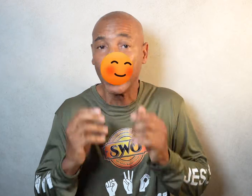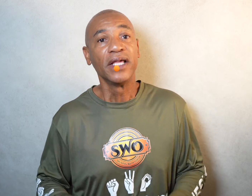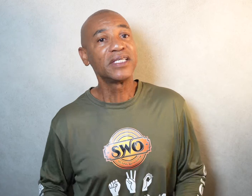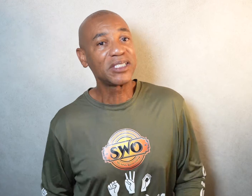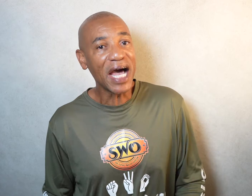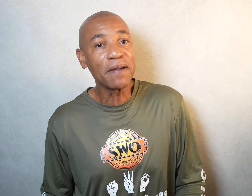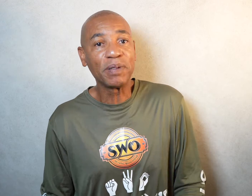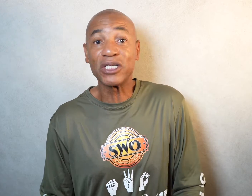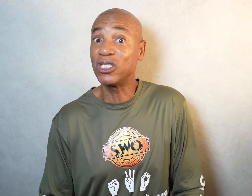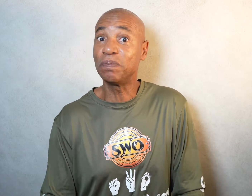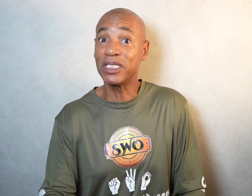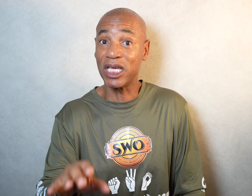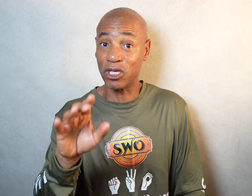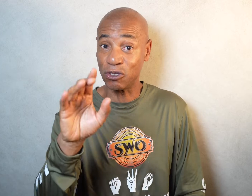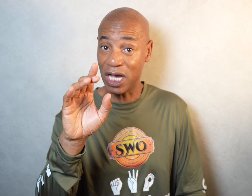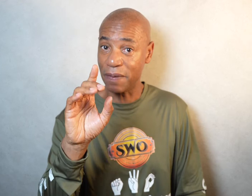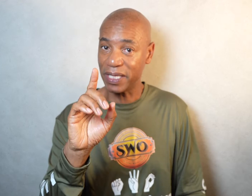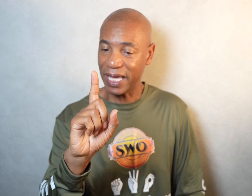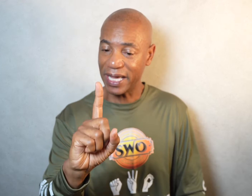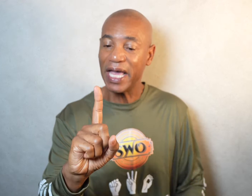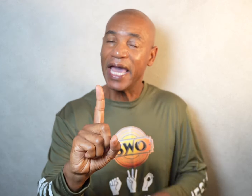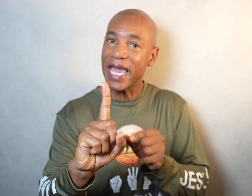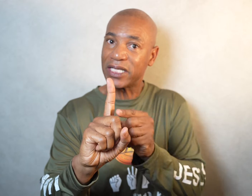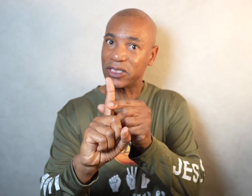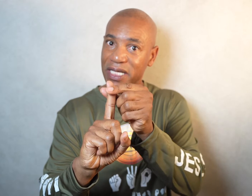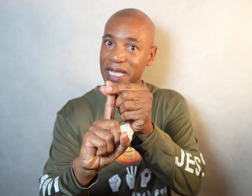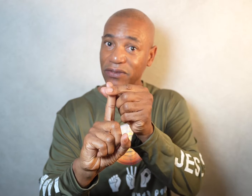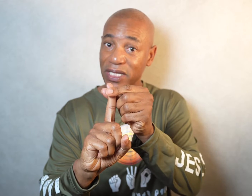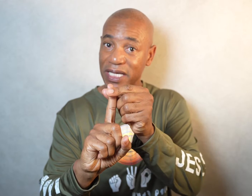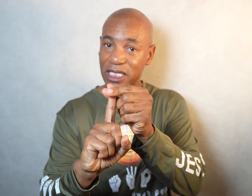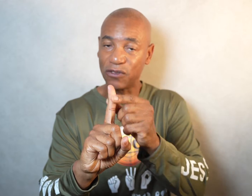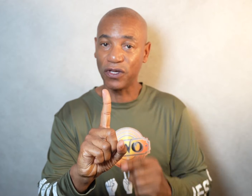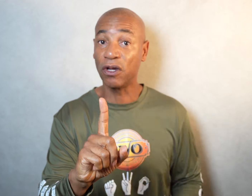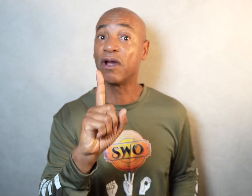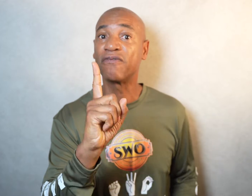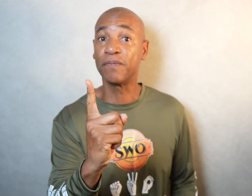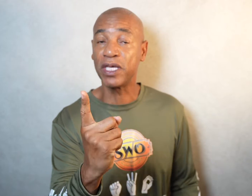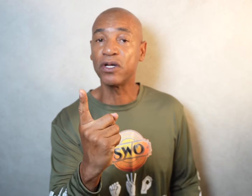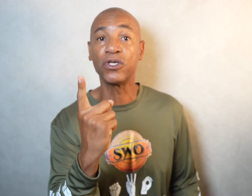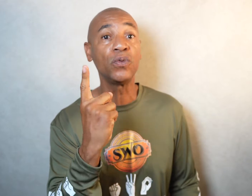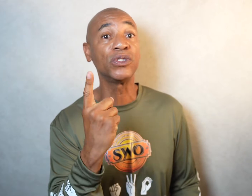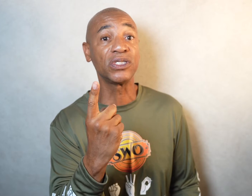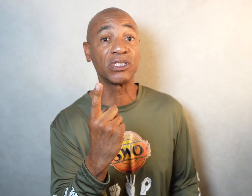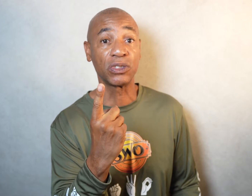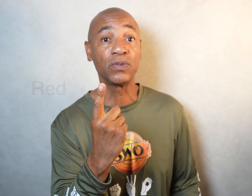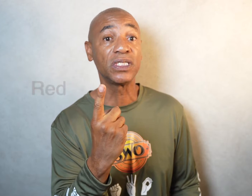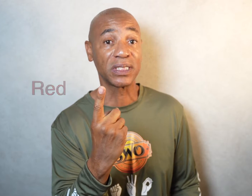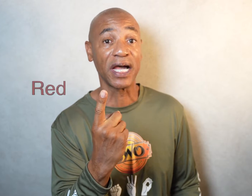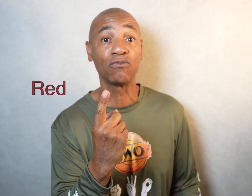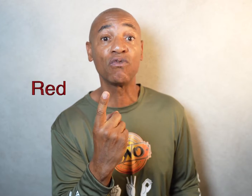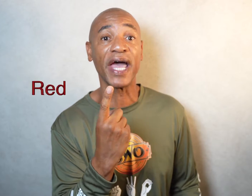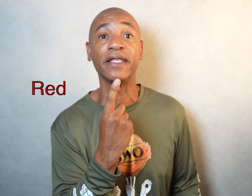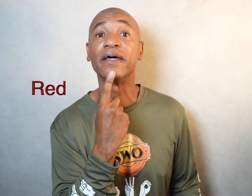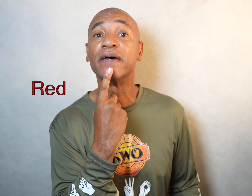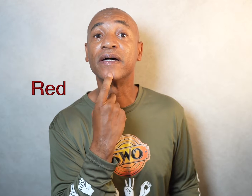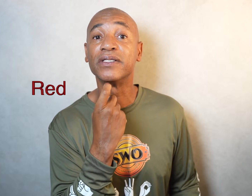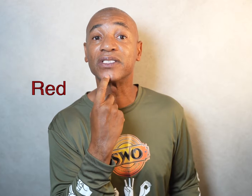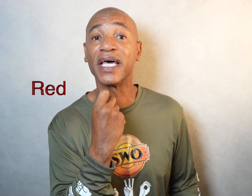To sign blush, simply take your dominant hand, extend out the index finger, and from here you will do the sign red, just like